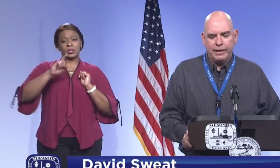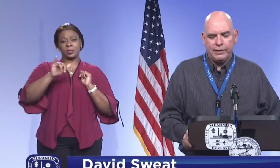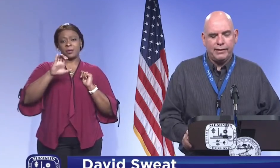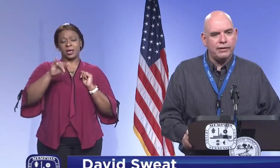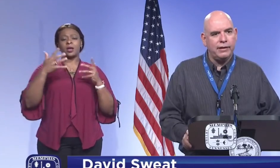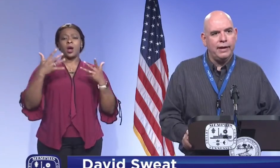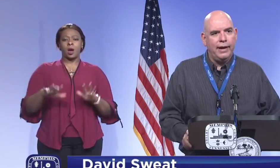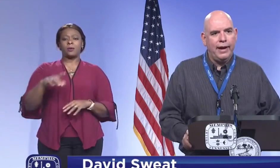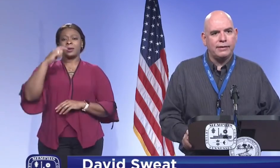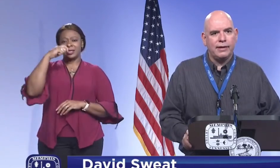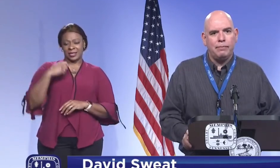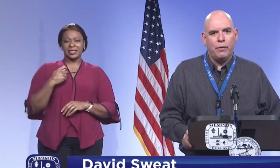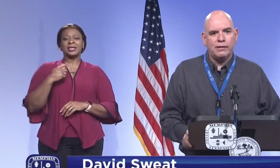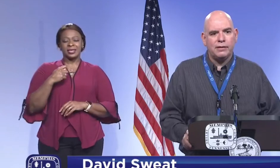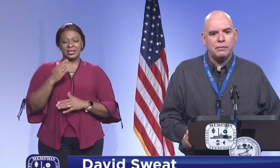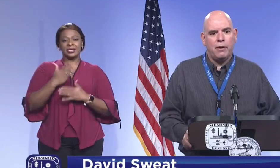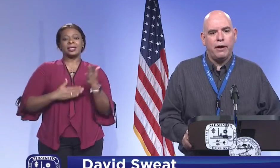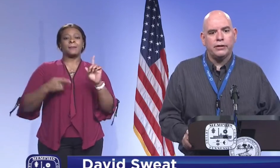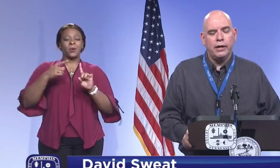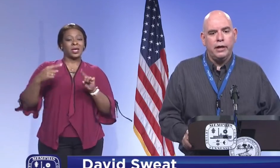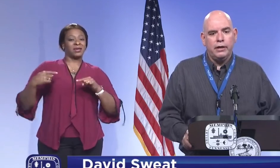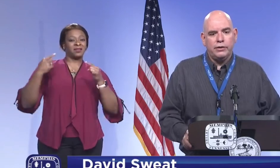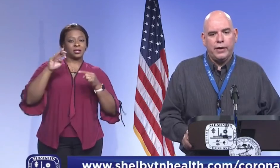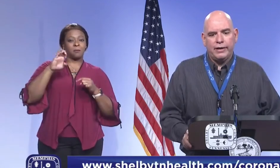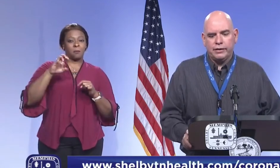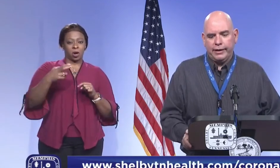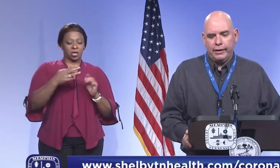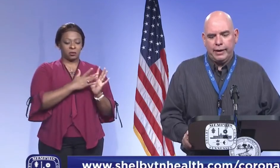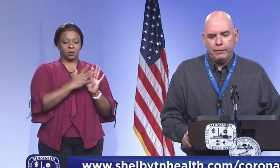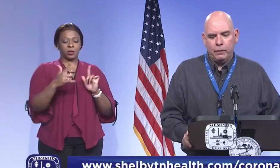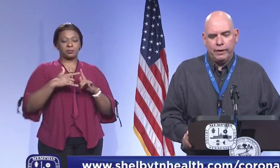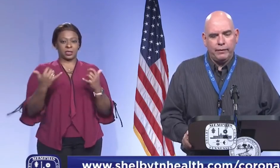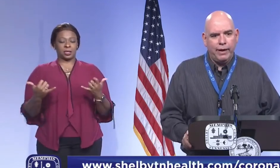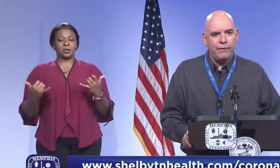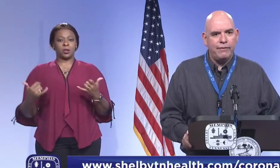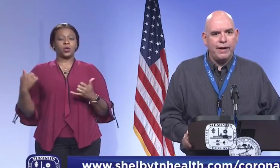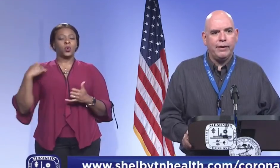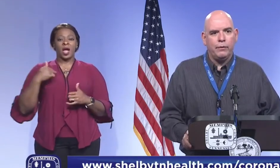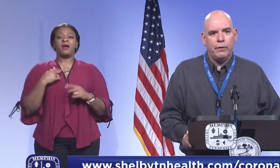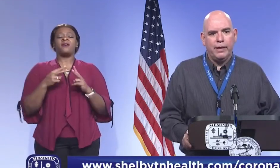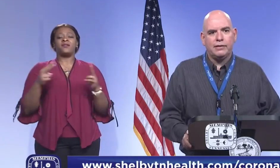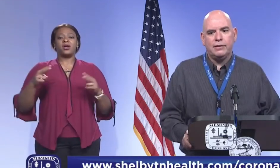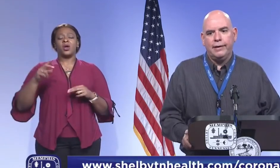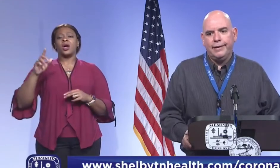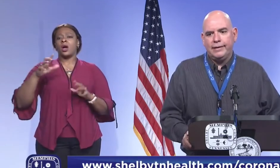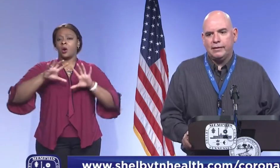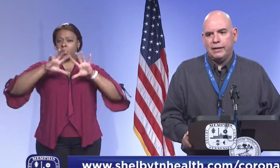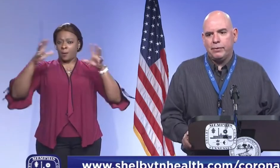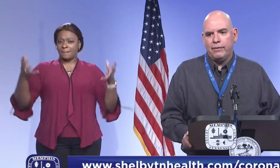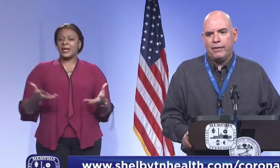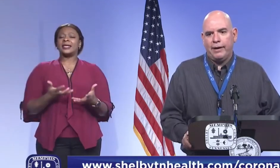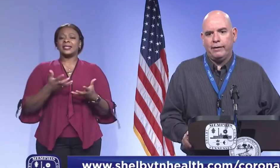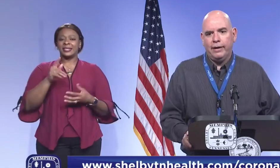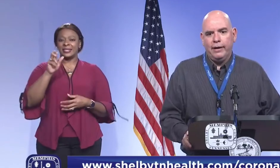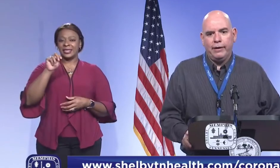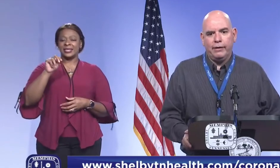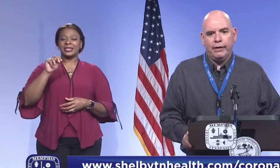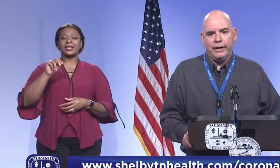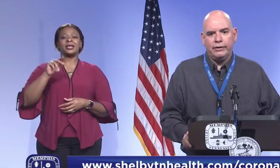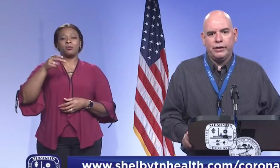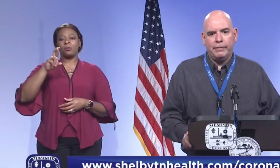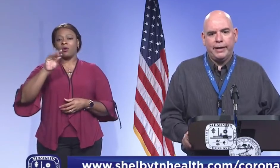been tested at some point since March. So actually, we have a very robust testing profile